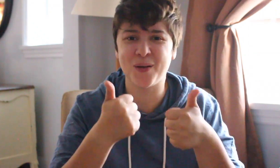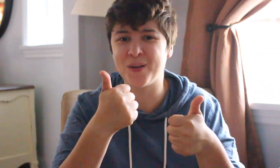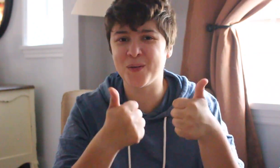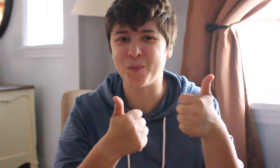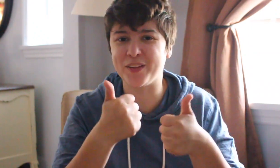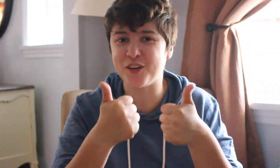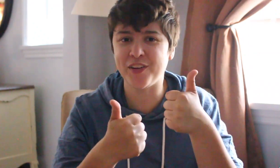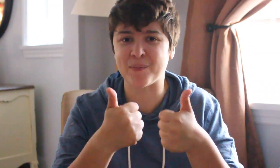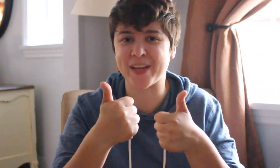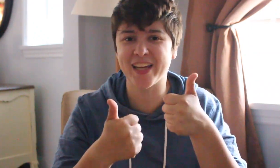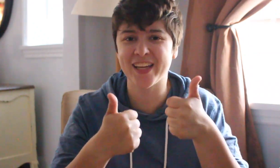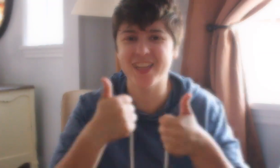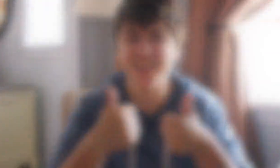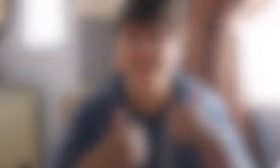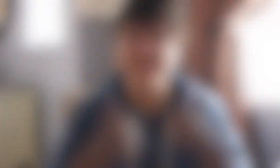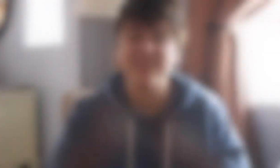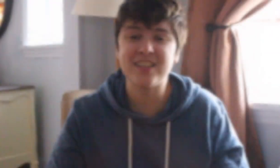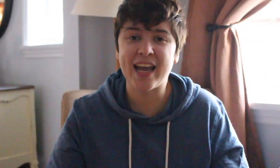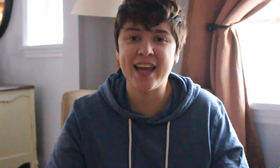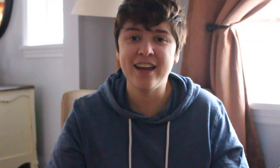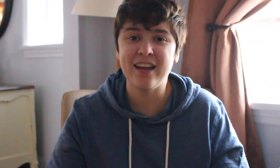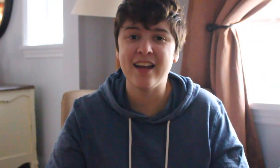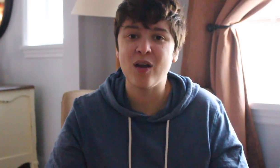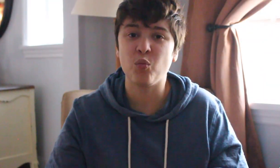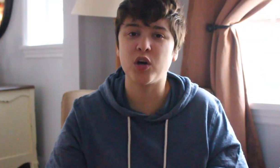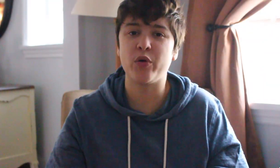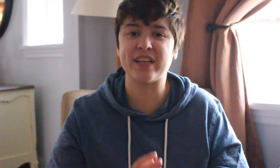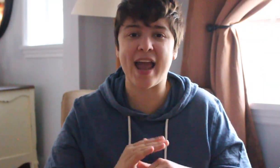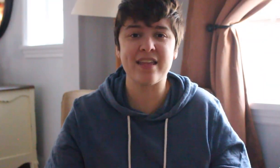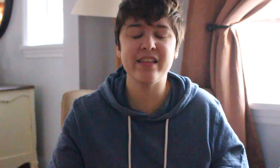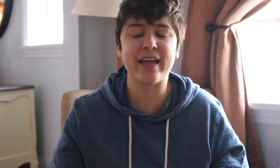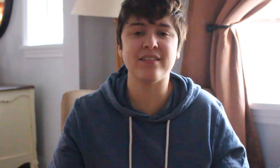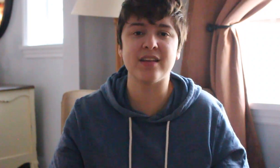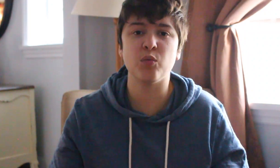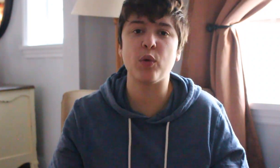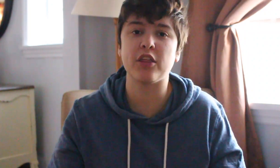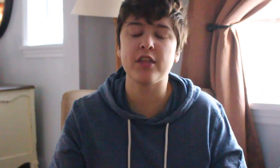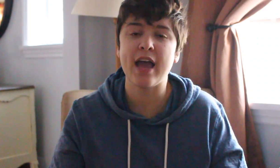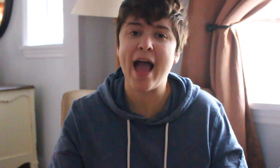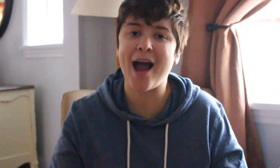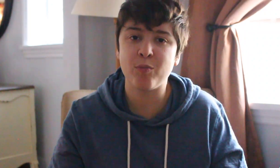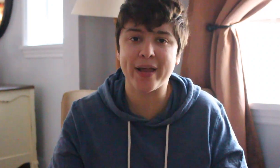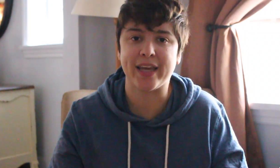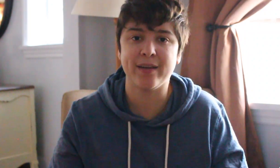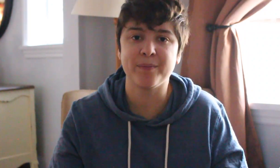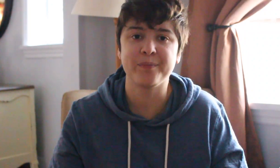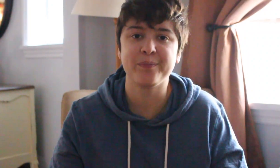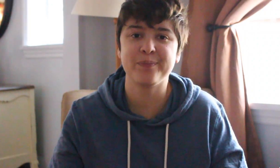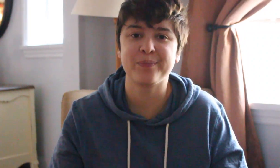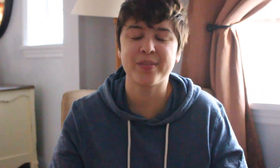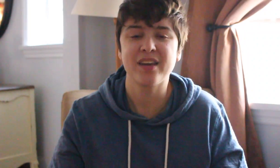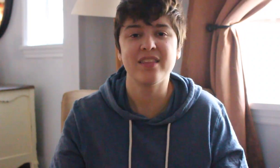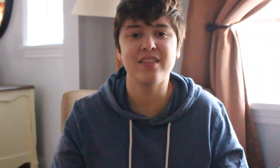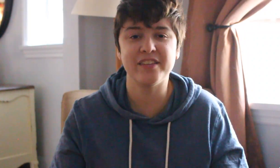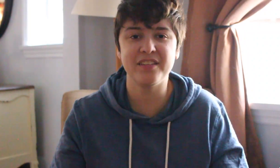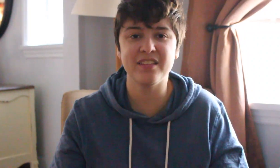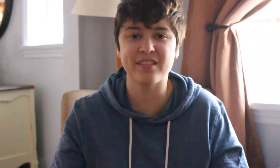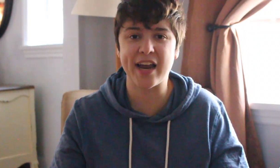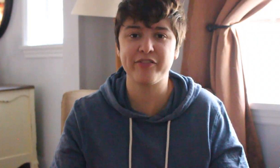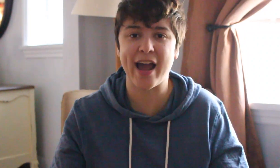What's your family? Today we're going to end the lesson with how many? How This is the sign for